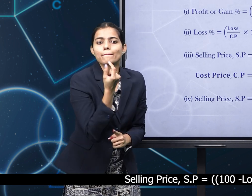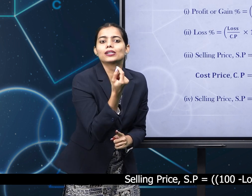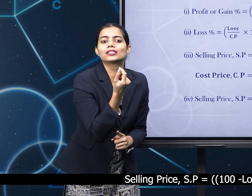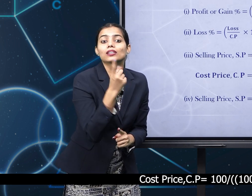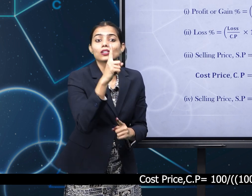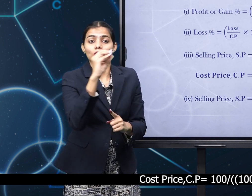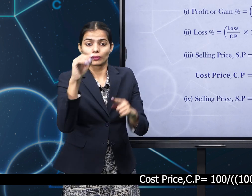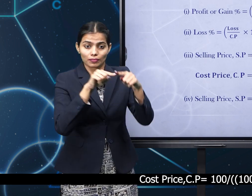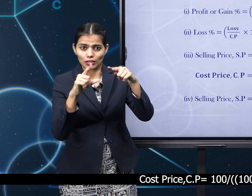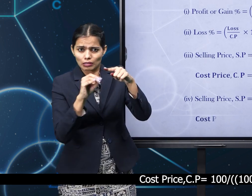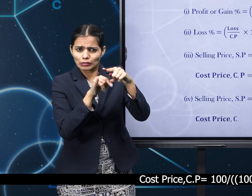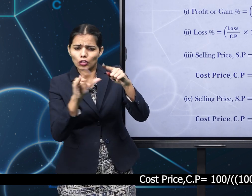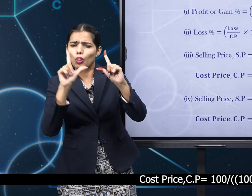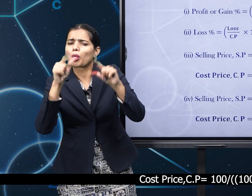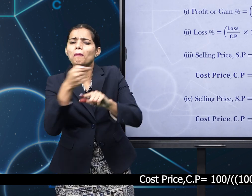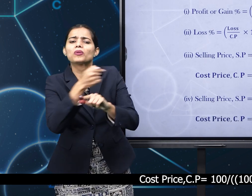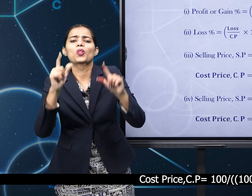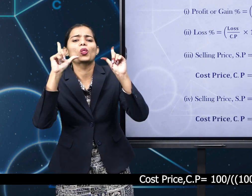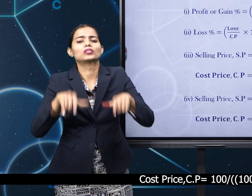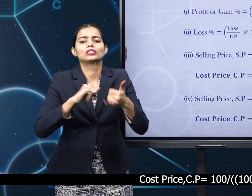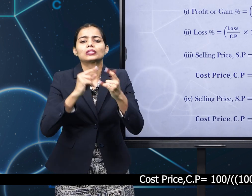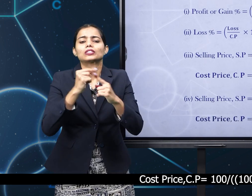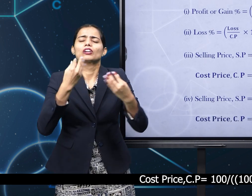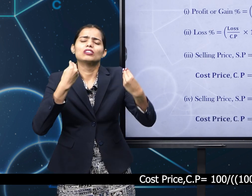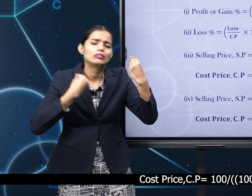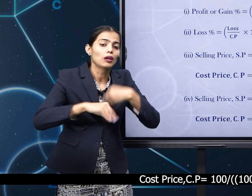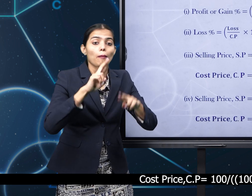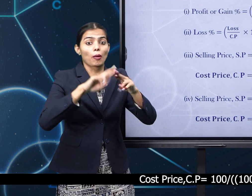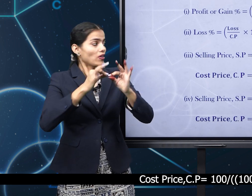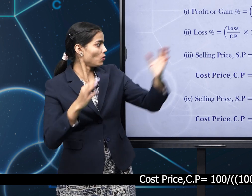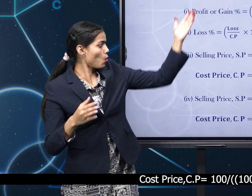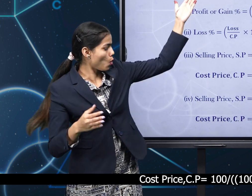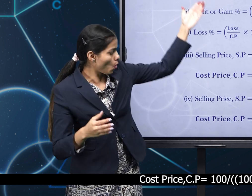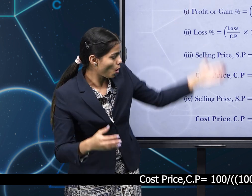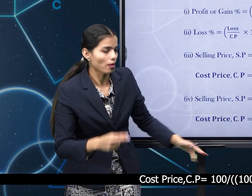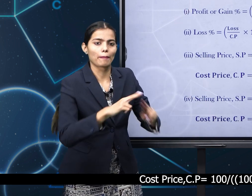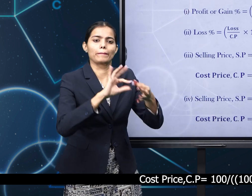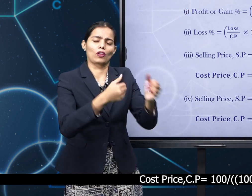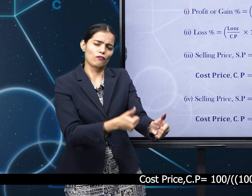cost price, CP is equal to 100 by 100 minus loss percent into SP.